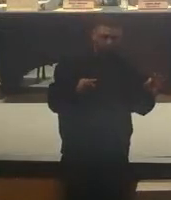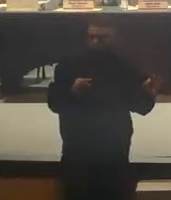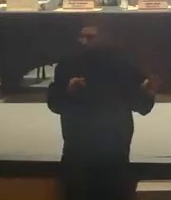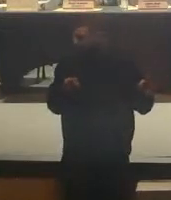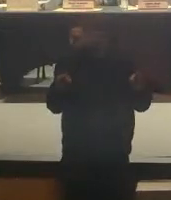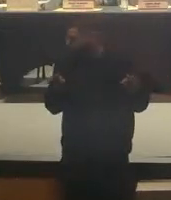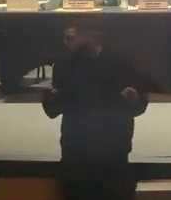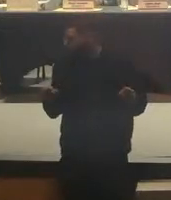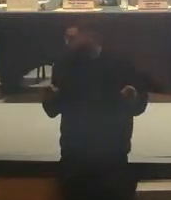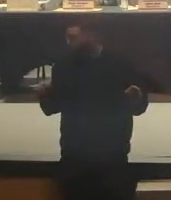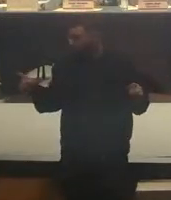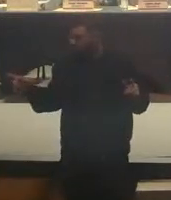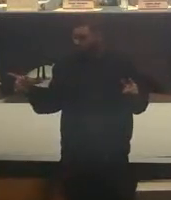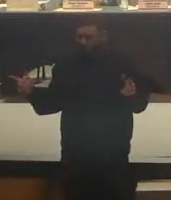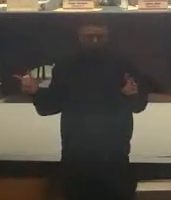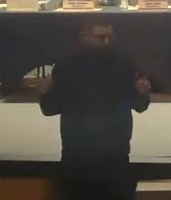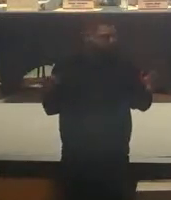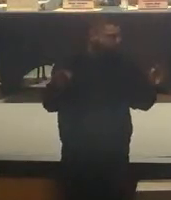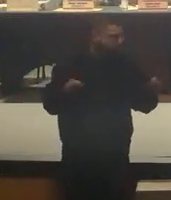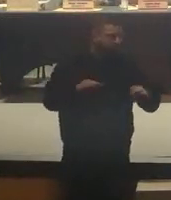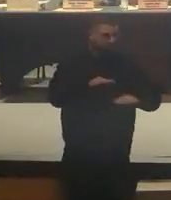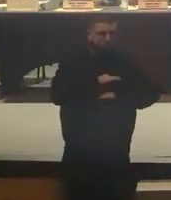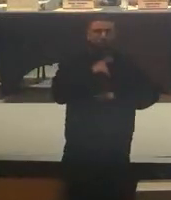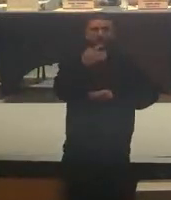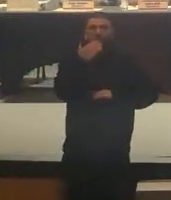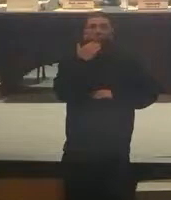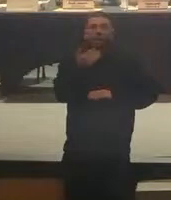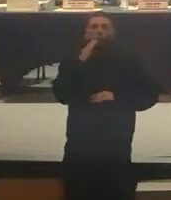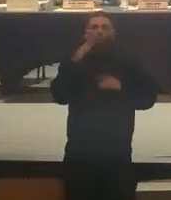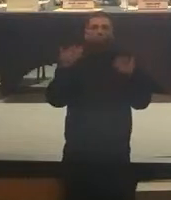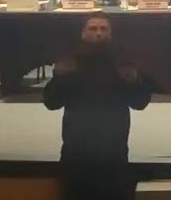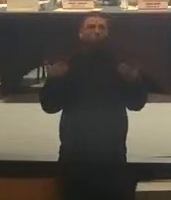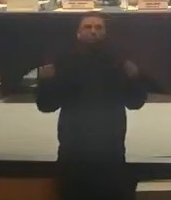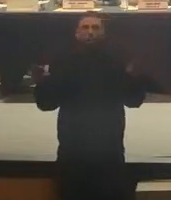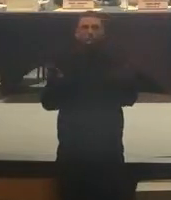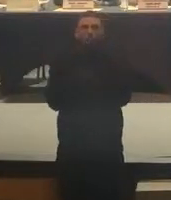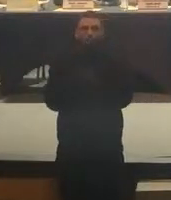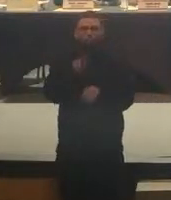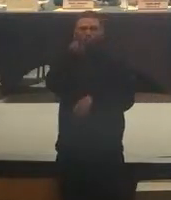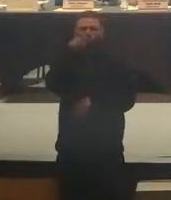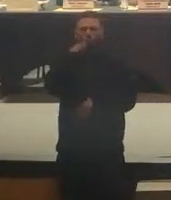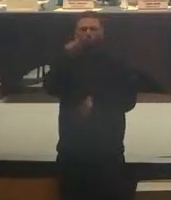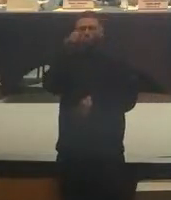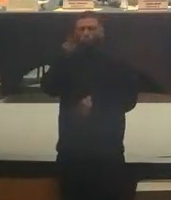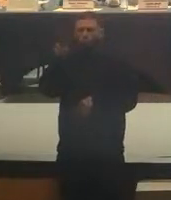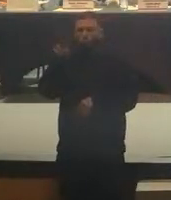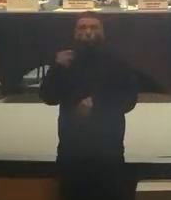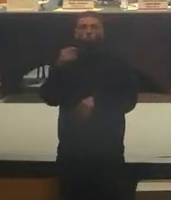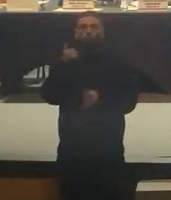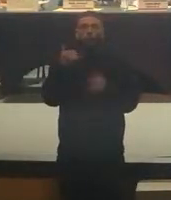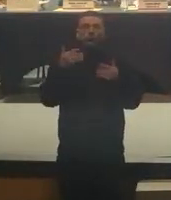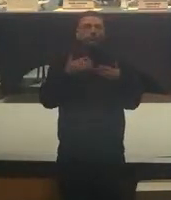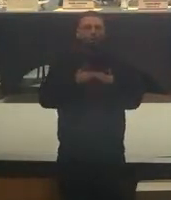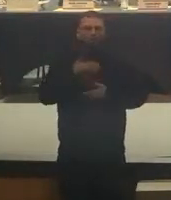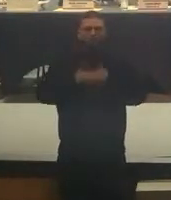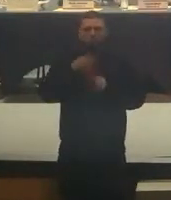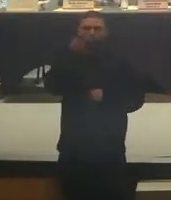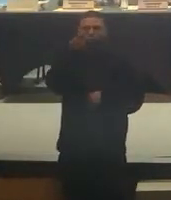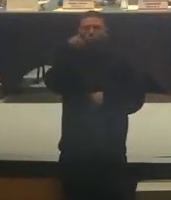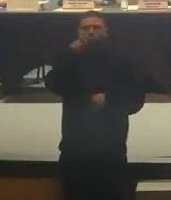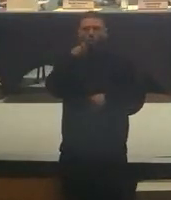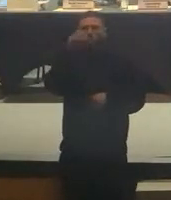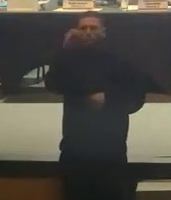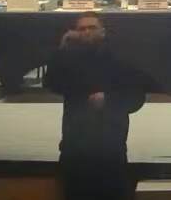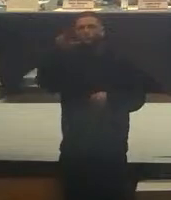No? All right, thank you guys. We'll go ahead and close out 2.02, and moving on to 2.03.